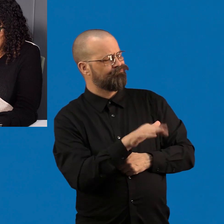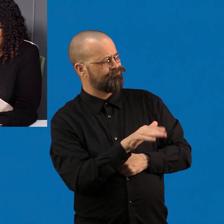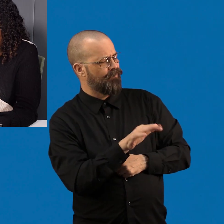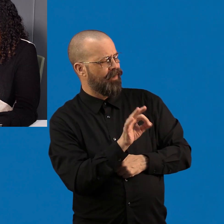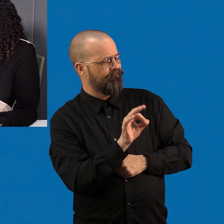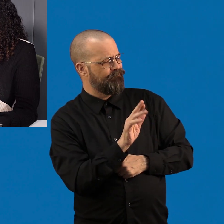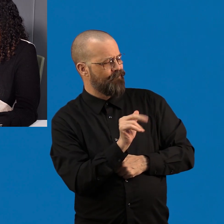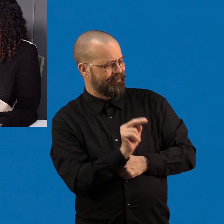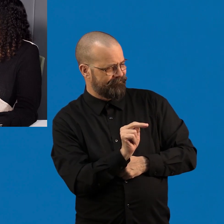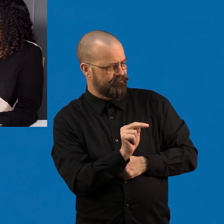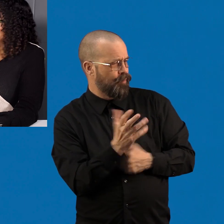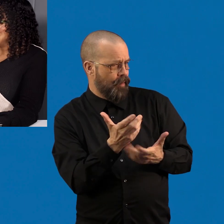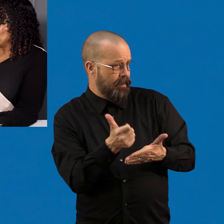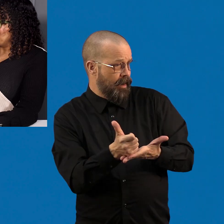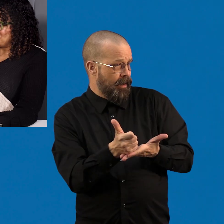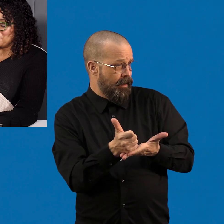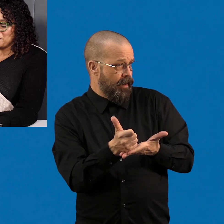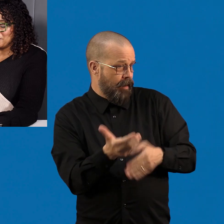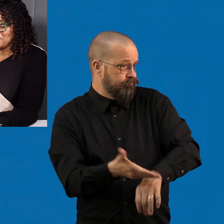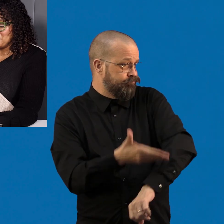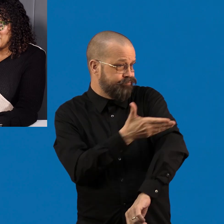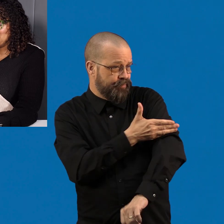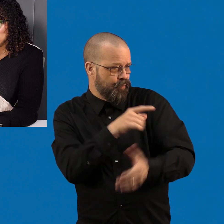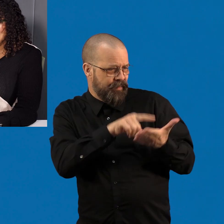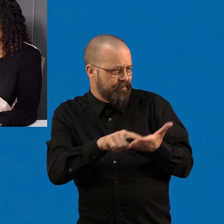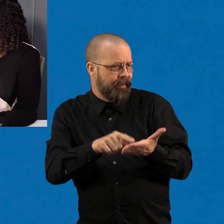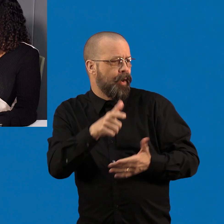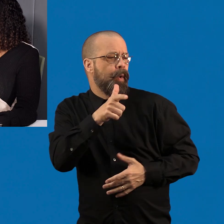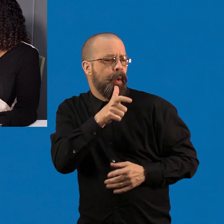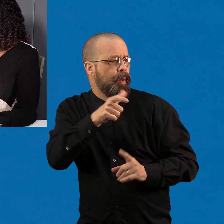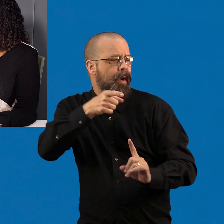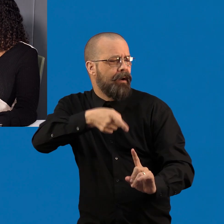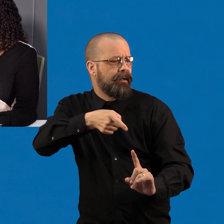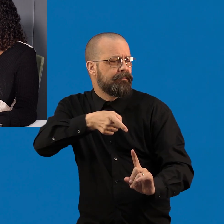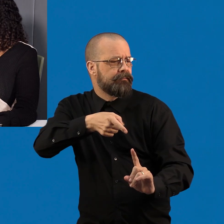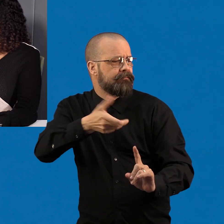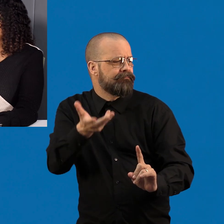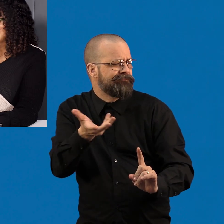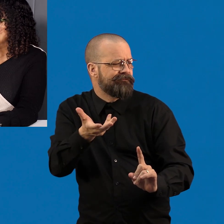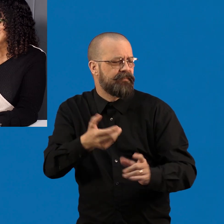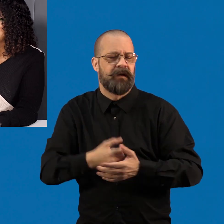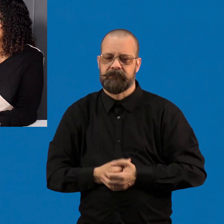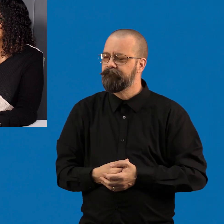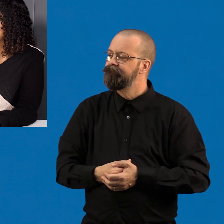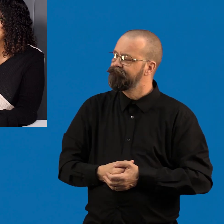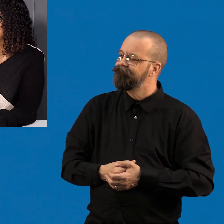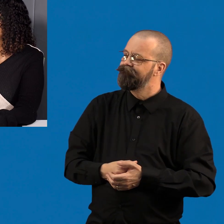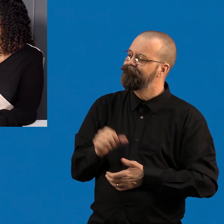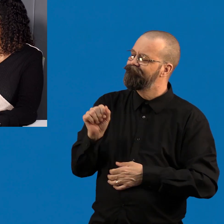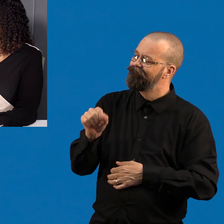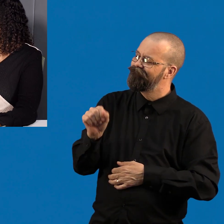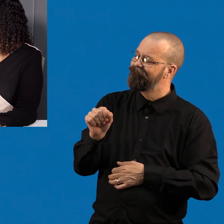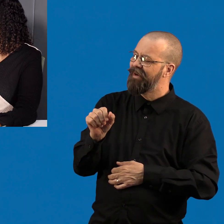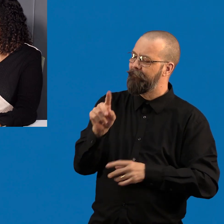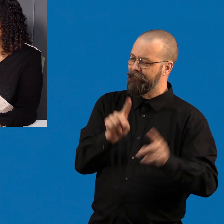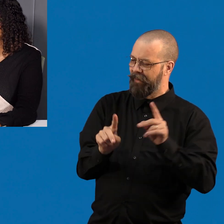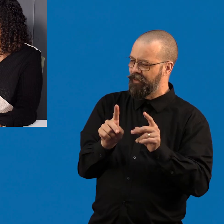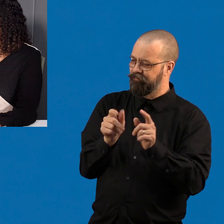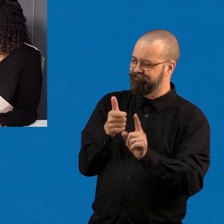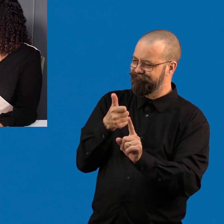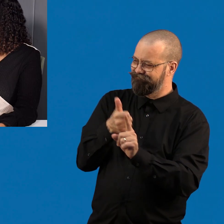Fran, we want to improve research participation, but for whom? Who are we talking about here? We're talking about people